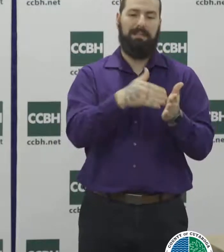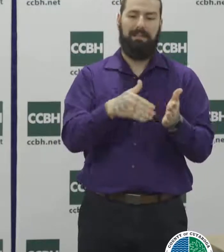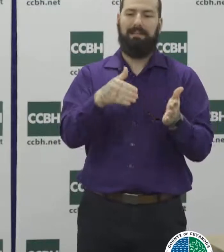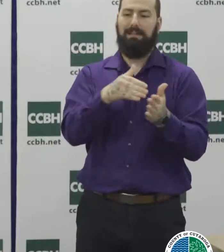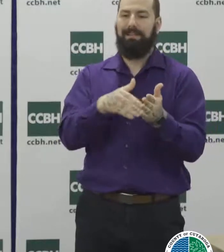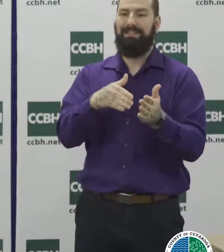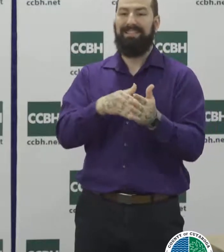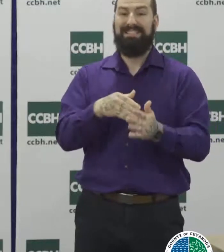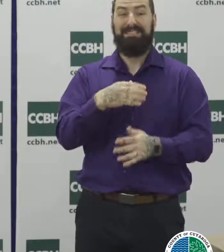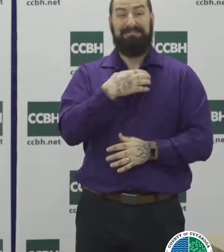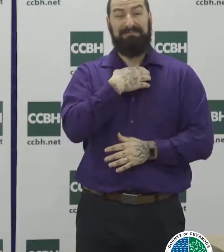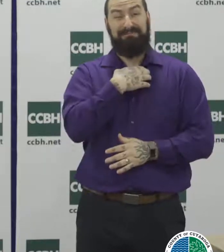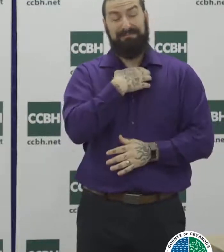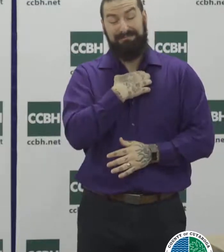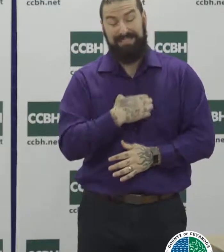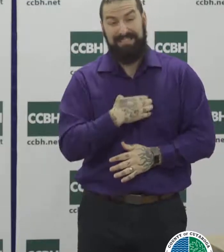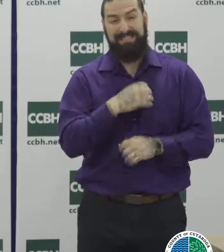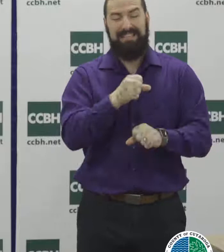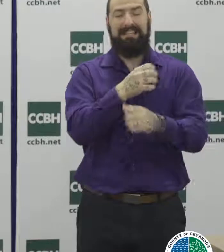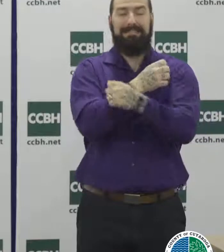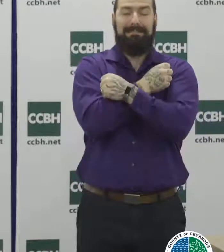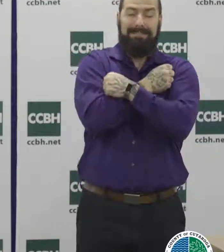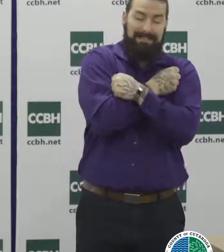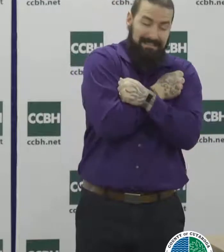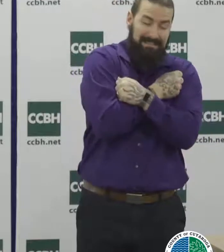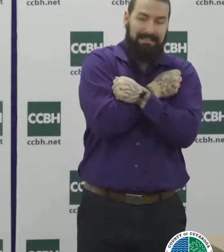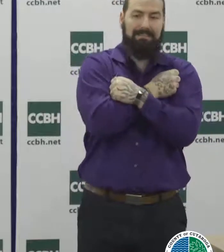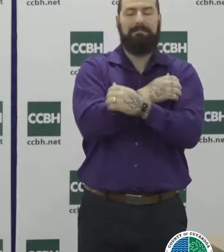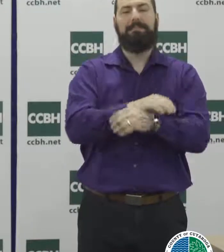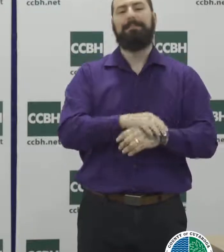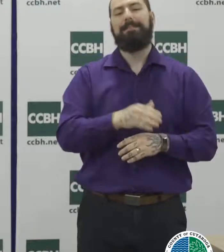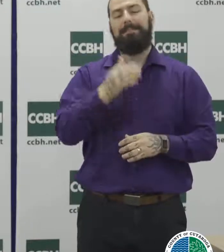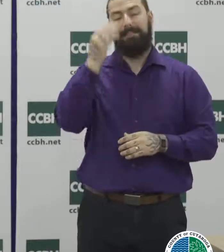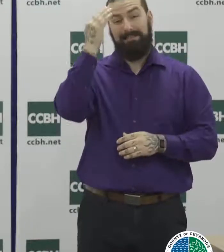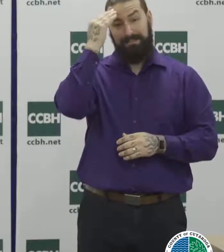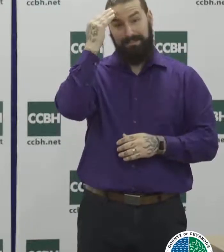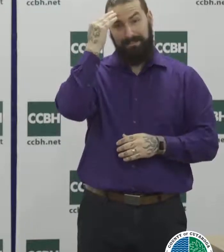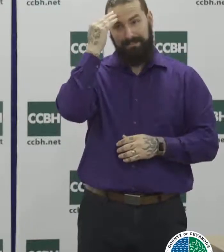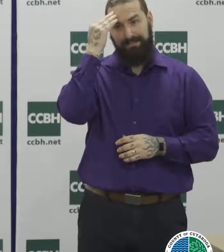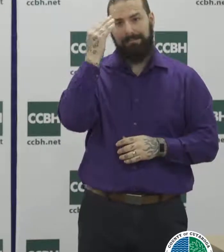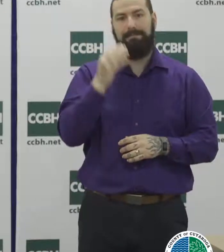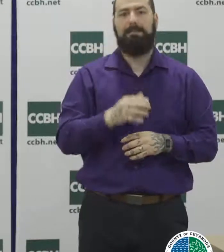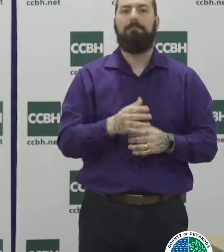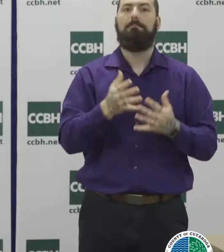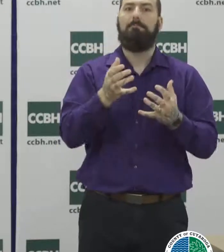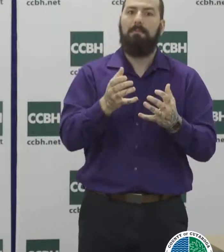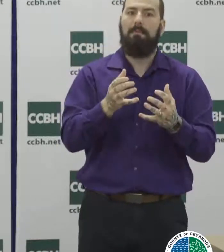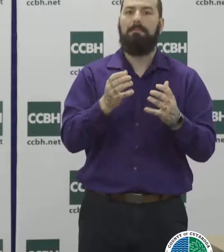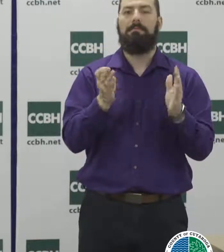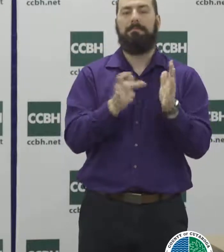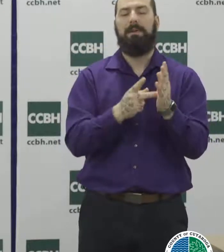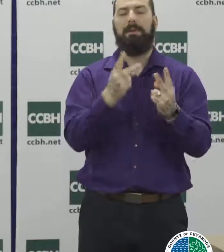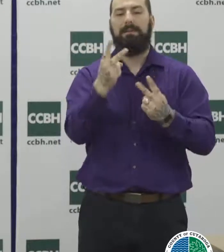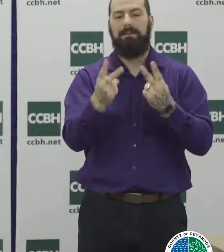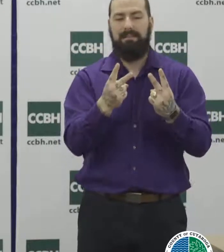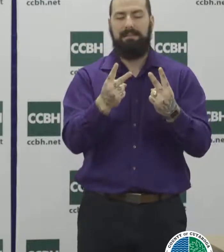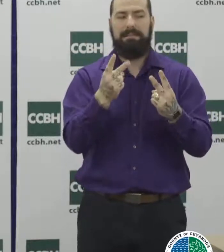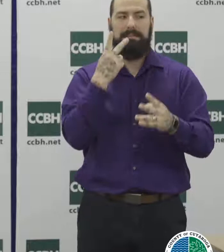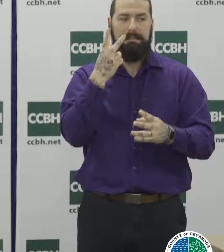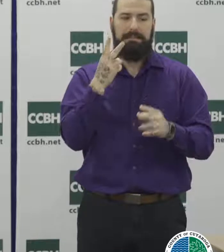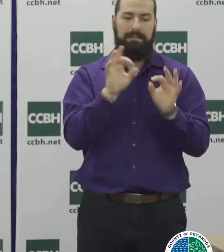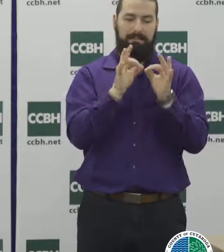sisters, I wish I could give you a big hug. And so we recognize that urge will happen as folks go into these